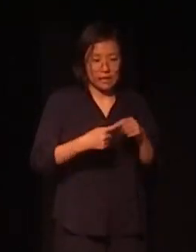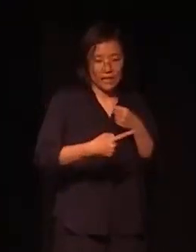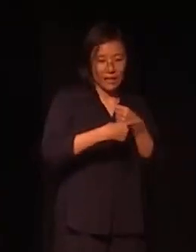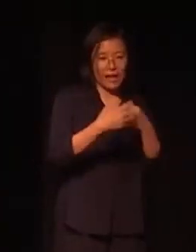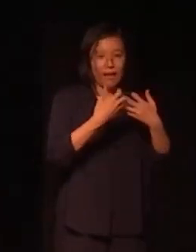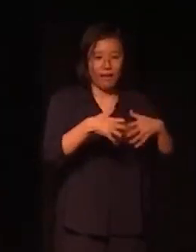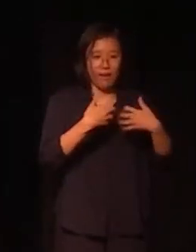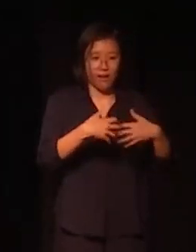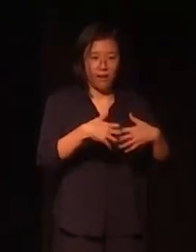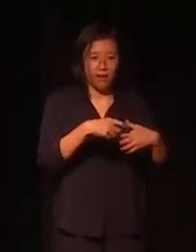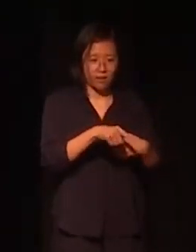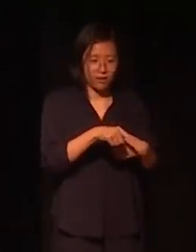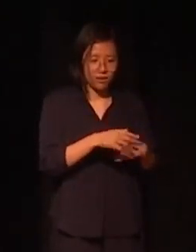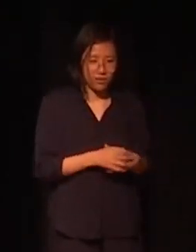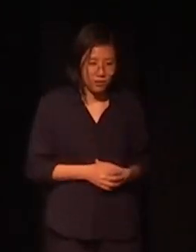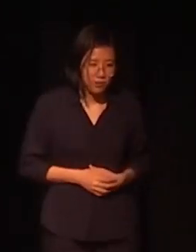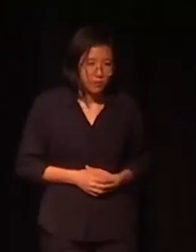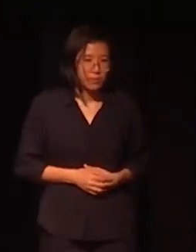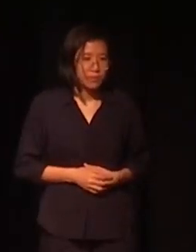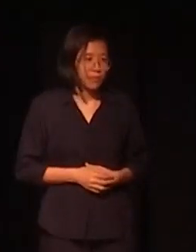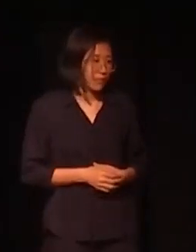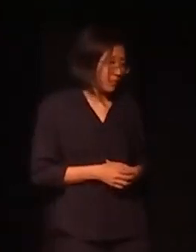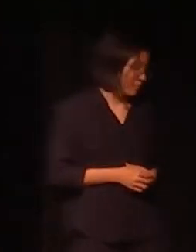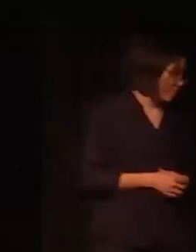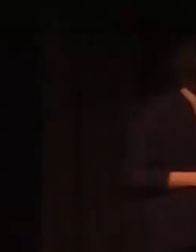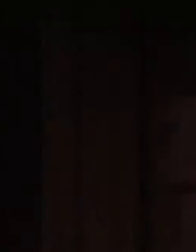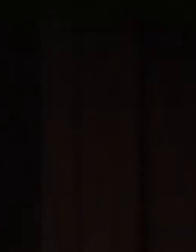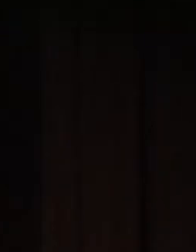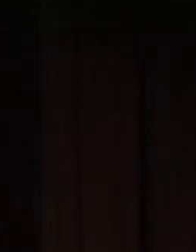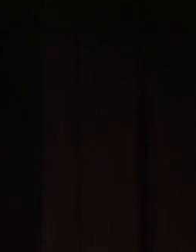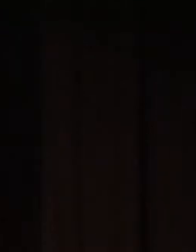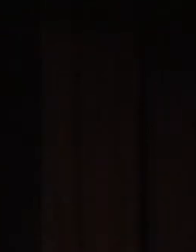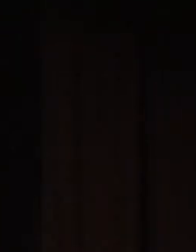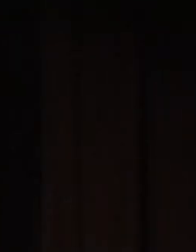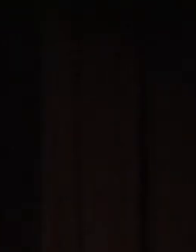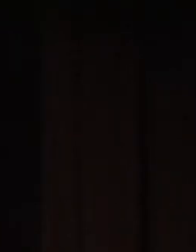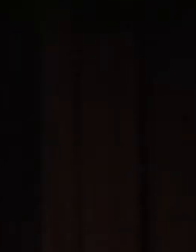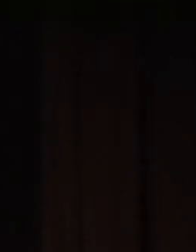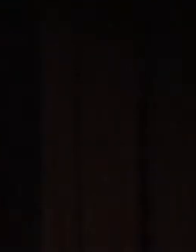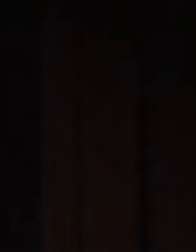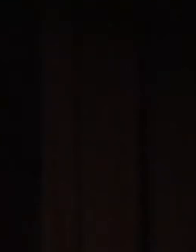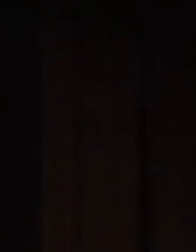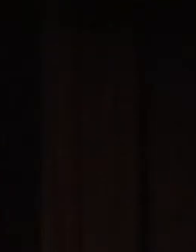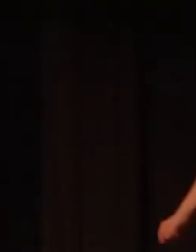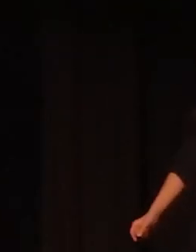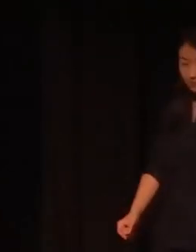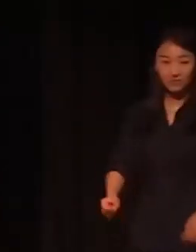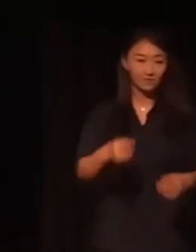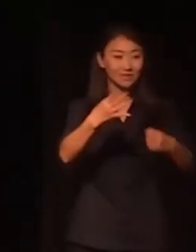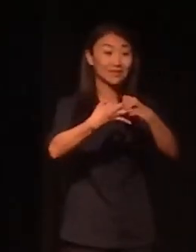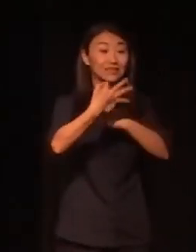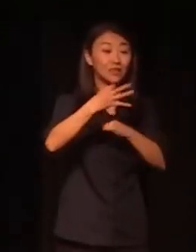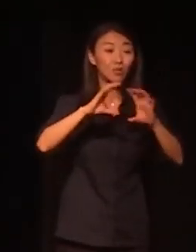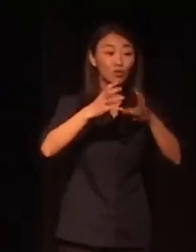mentioned, TransRecipe. The second stage is we want to do what we call the VisualRecipe. I